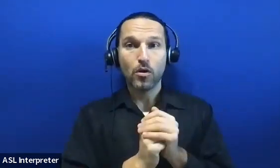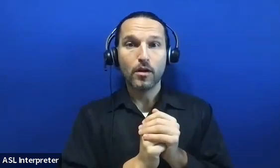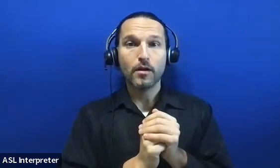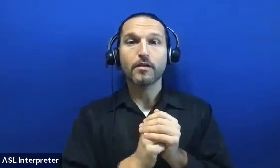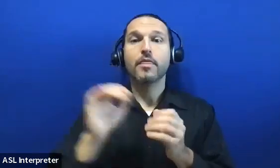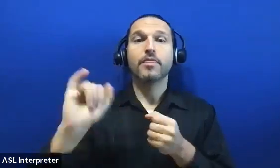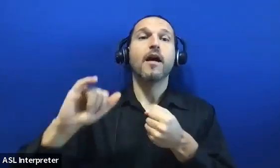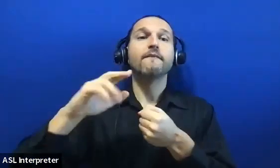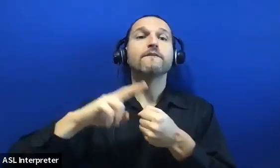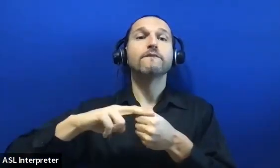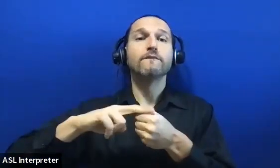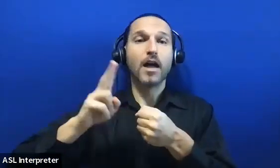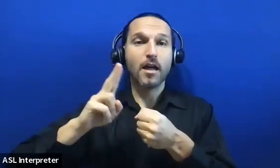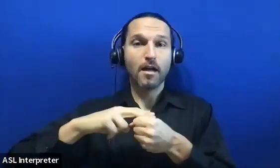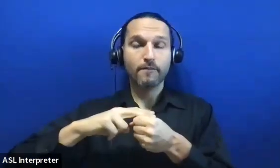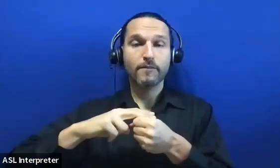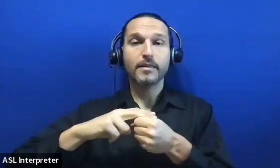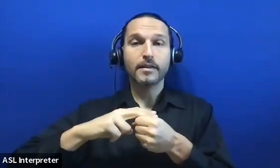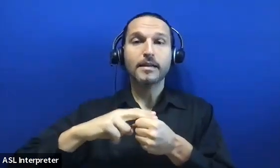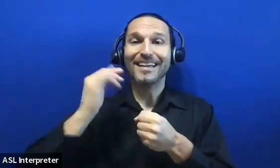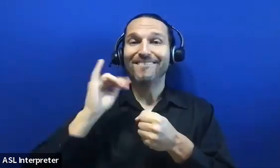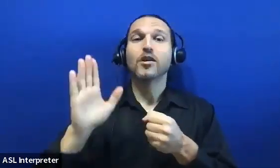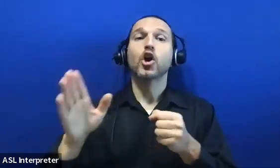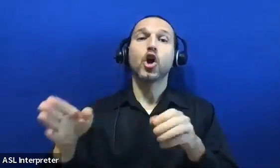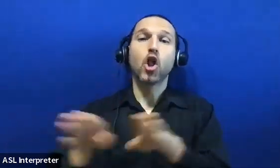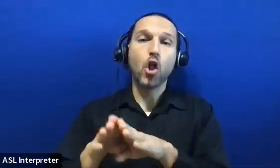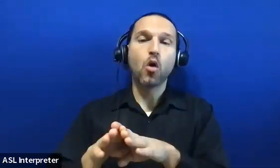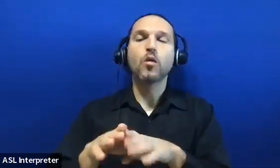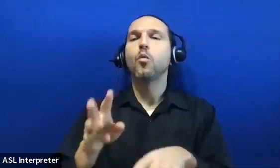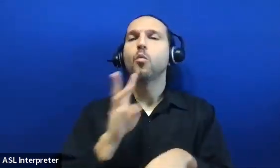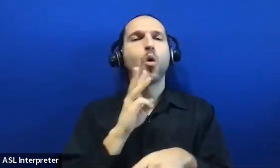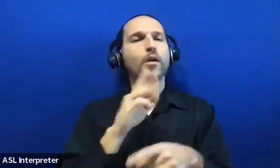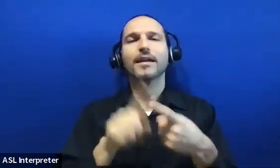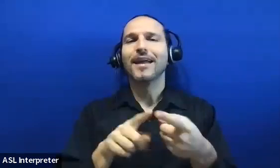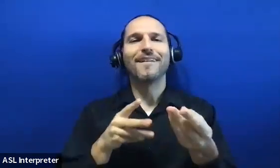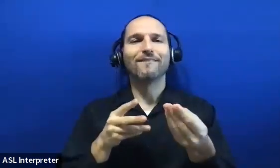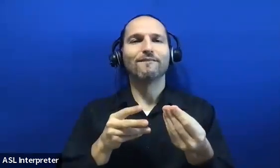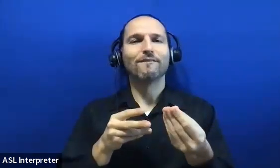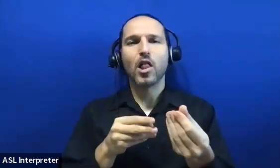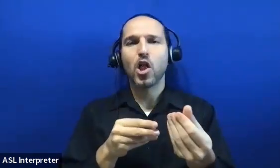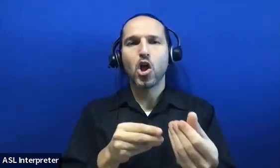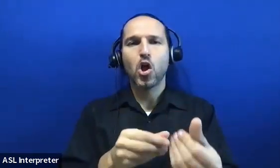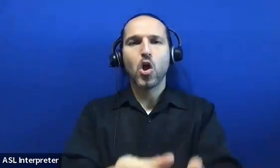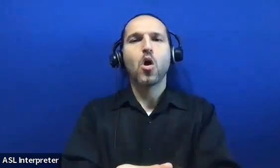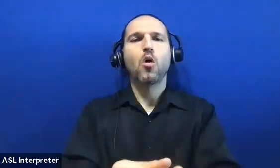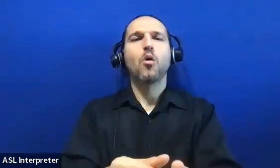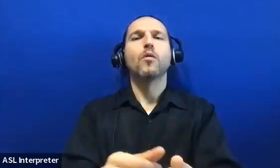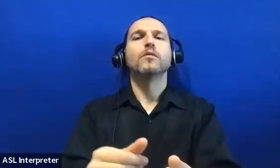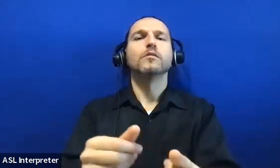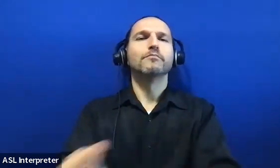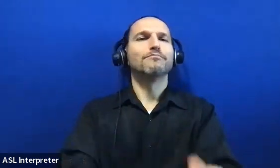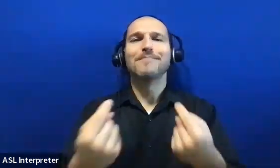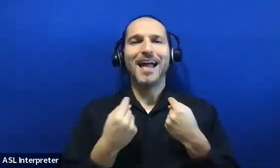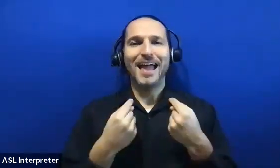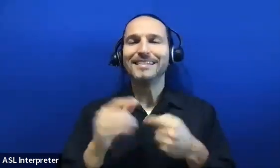the valve is closed off, it prevents the water from flowing in a backwards direction. This is like swallowing,